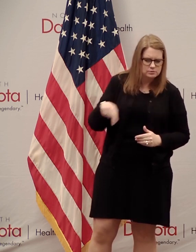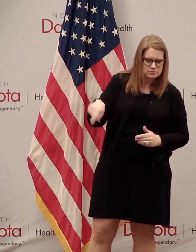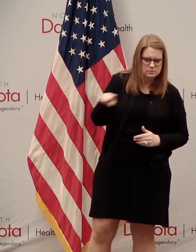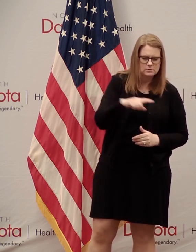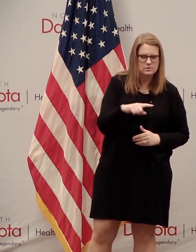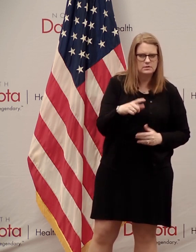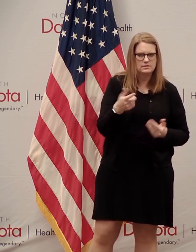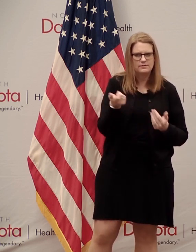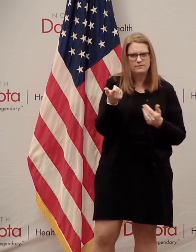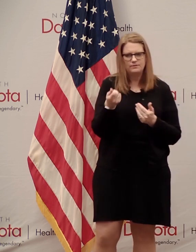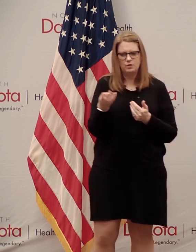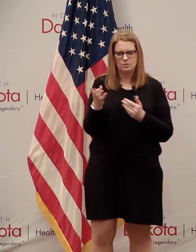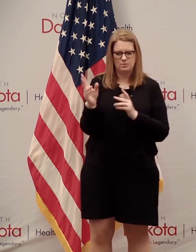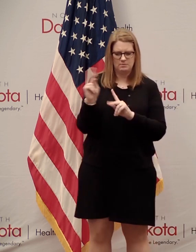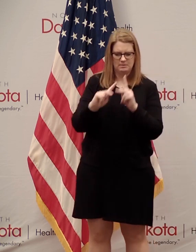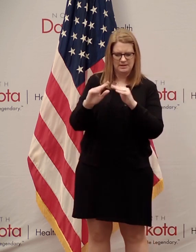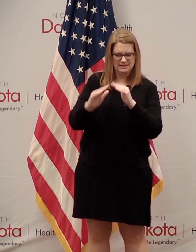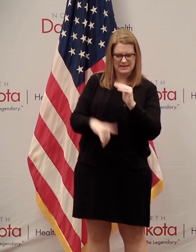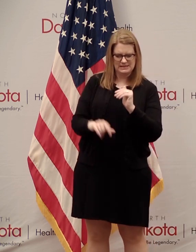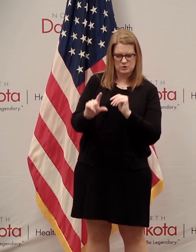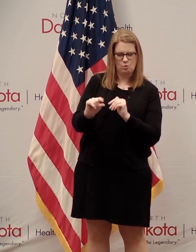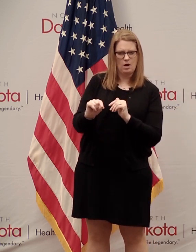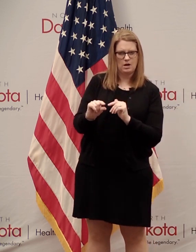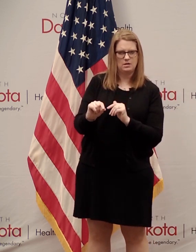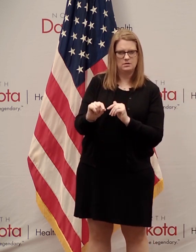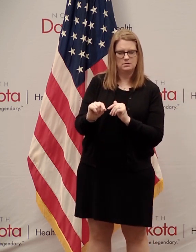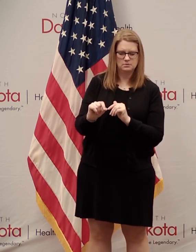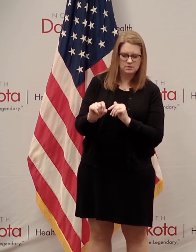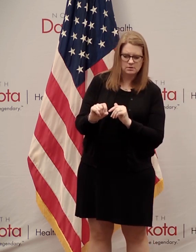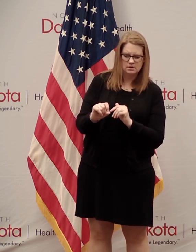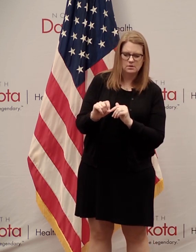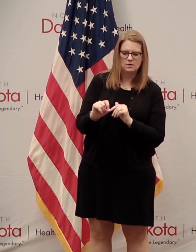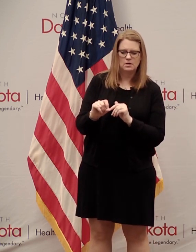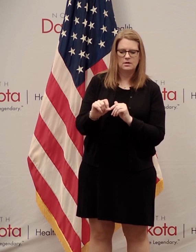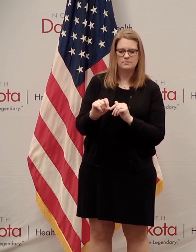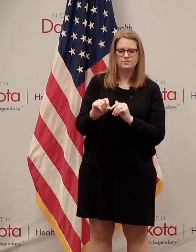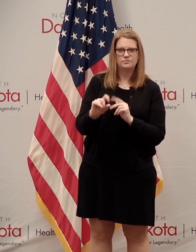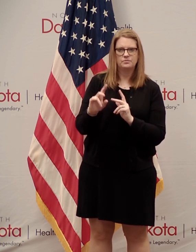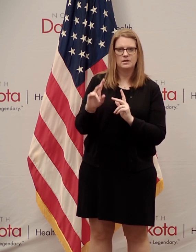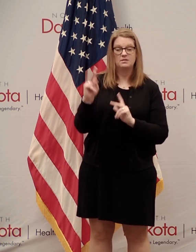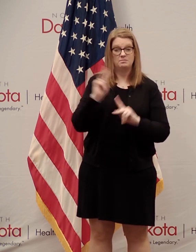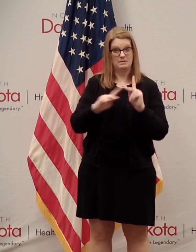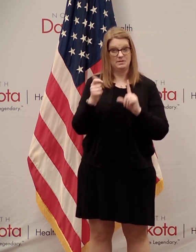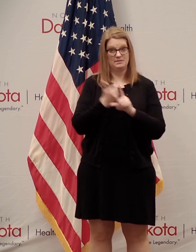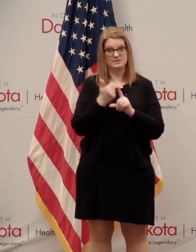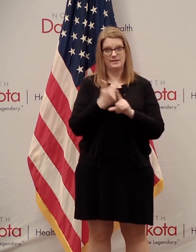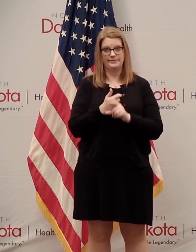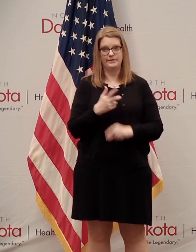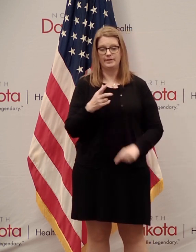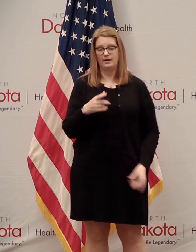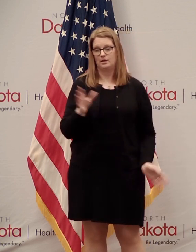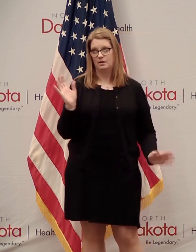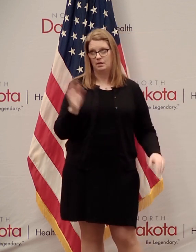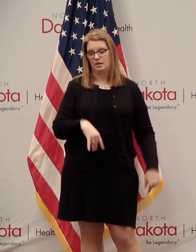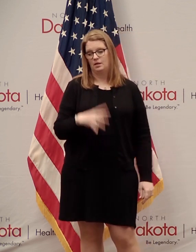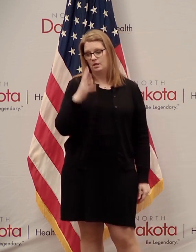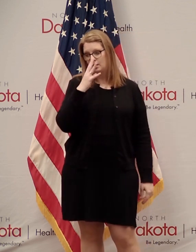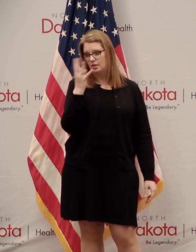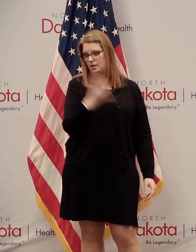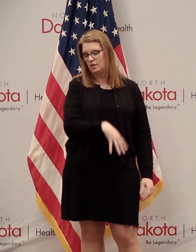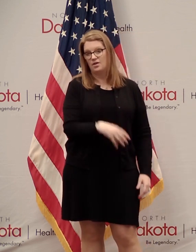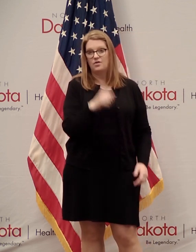small number of those, less than 20, we have found cases where people have been either unwilling or unable, perhaps due to